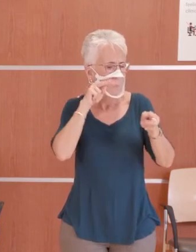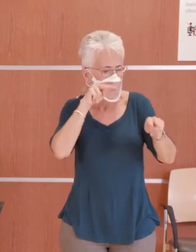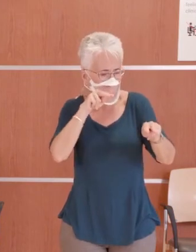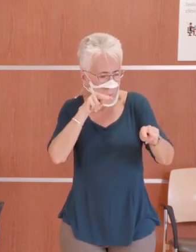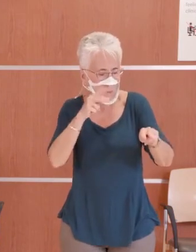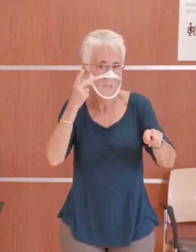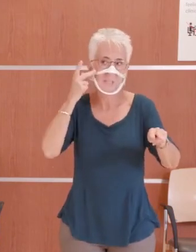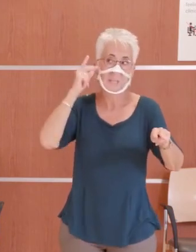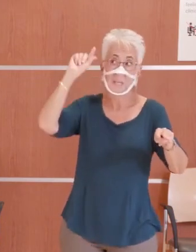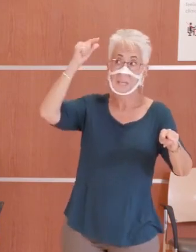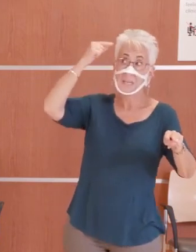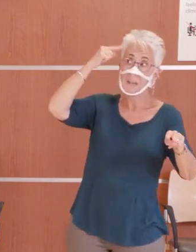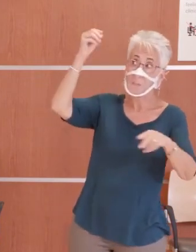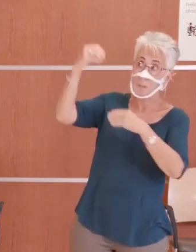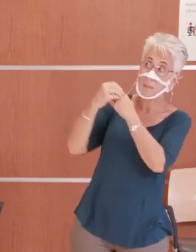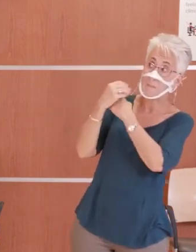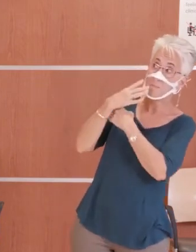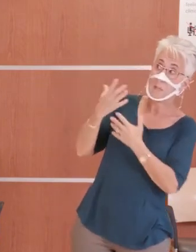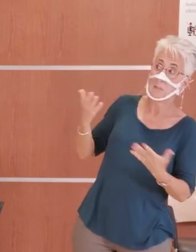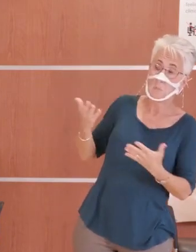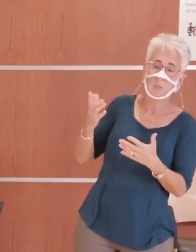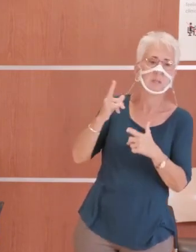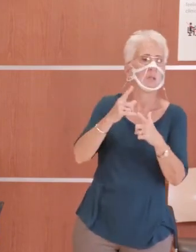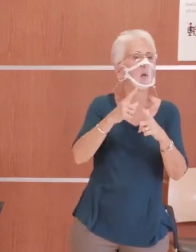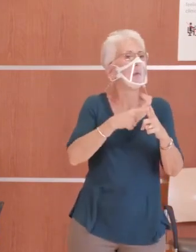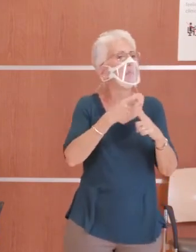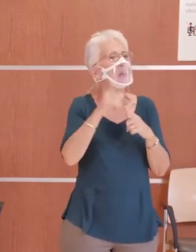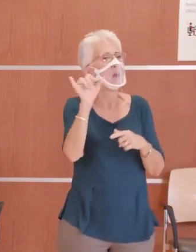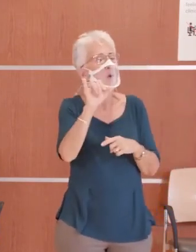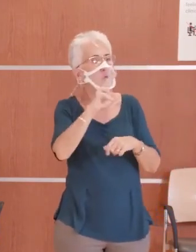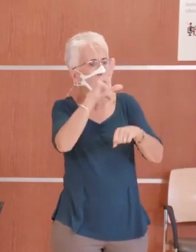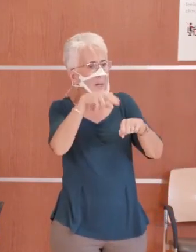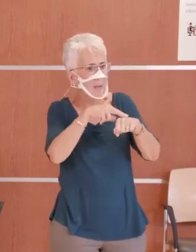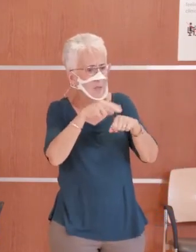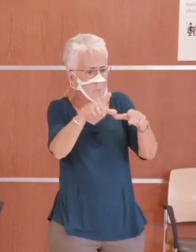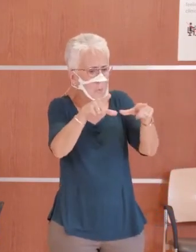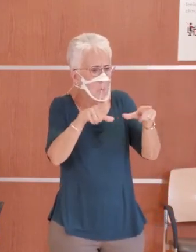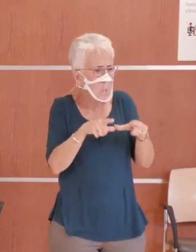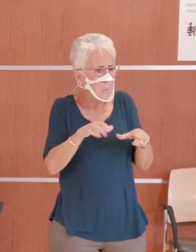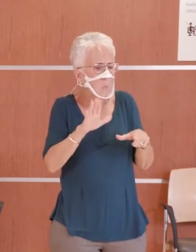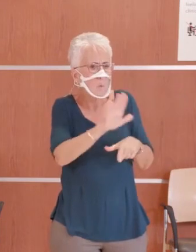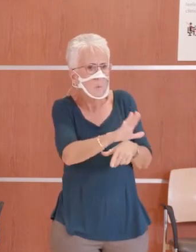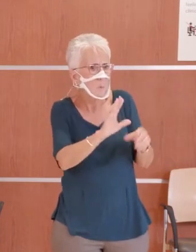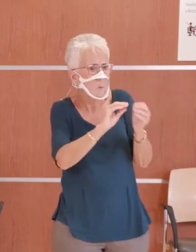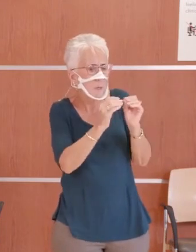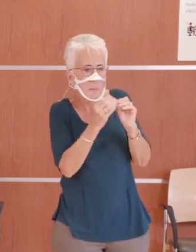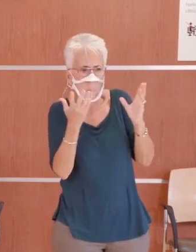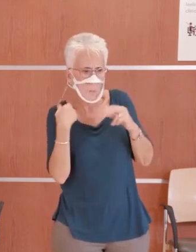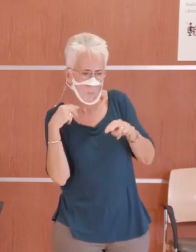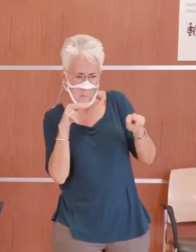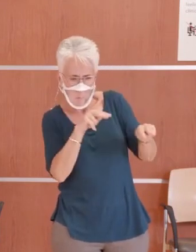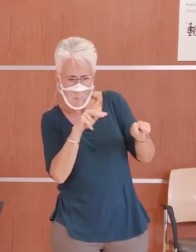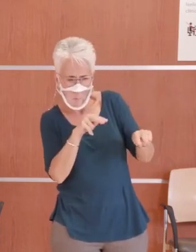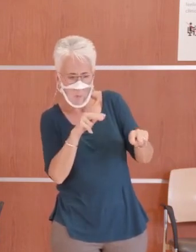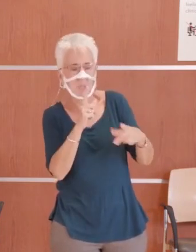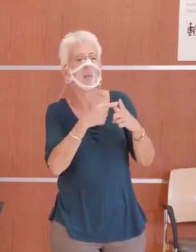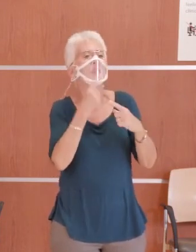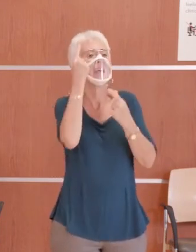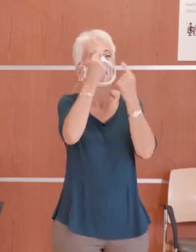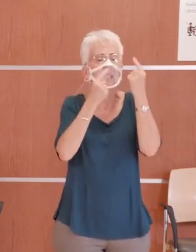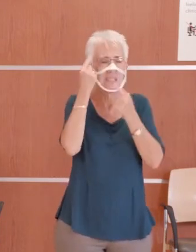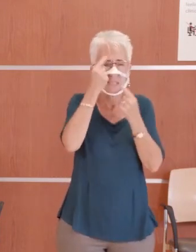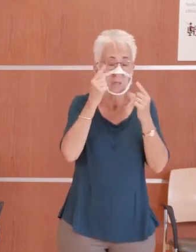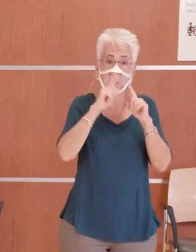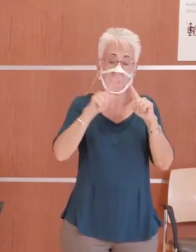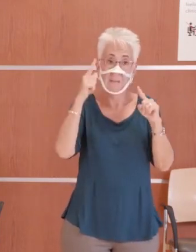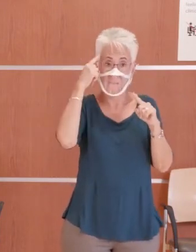the governmental advice on this is, but what the national and the local data are, and we'll always consider those other options.